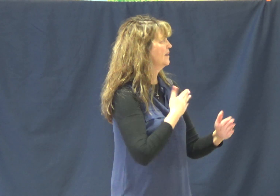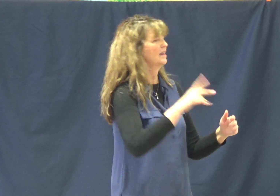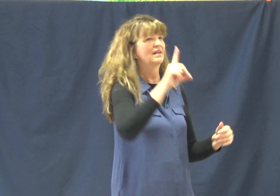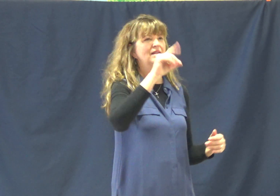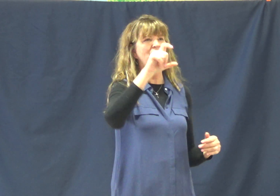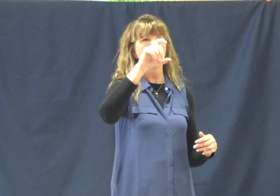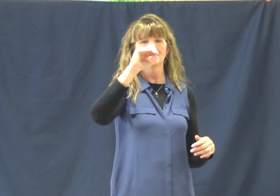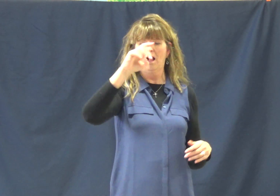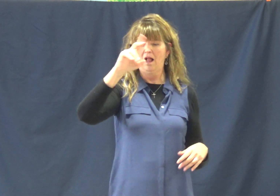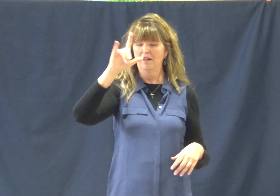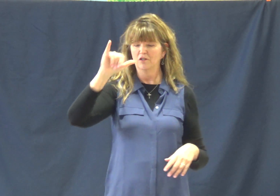very traditional